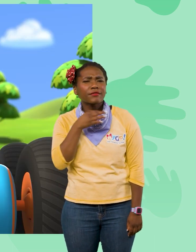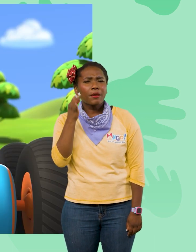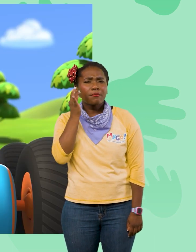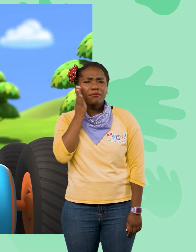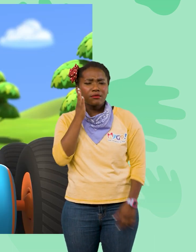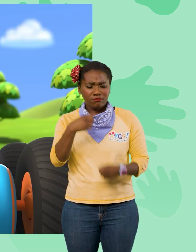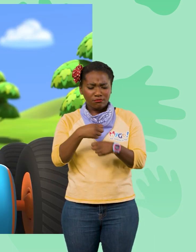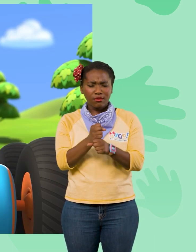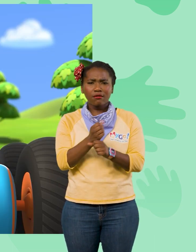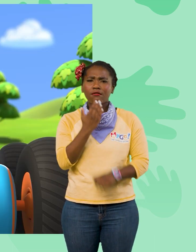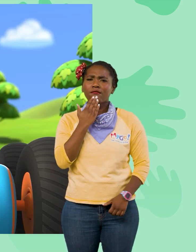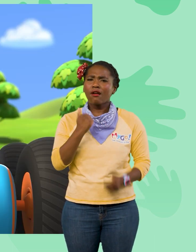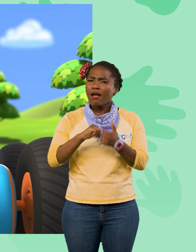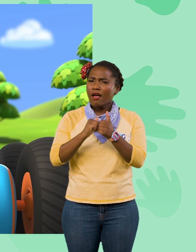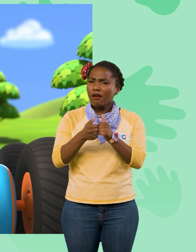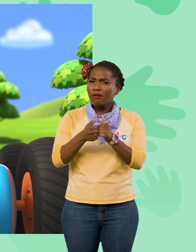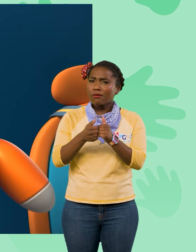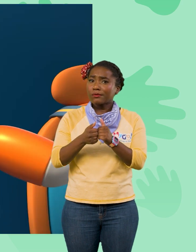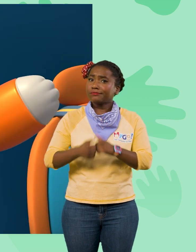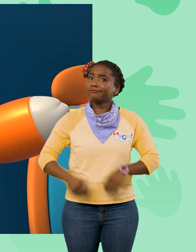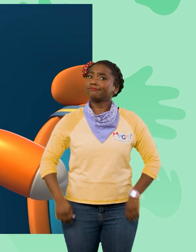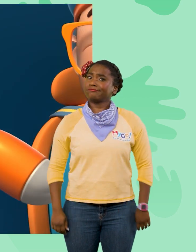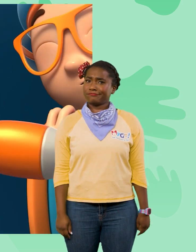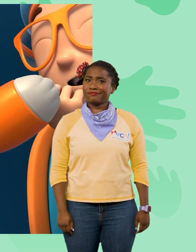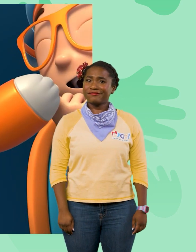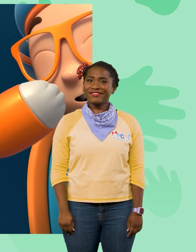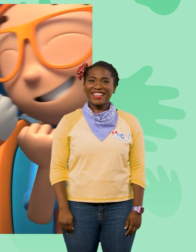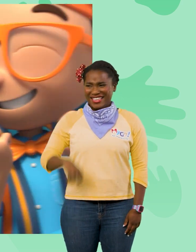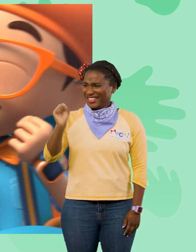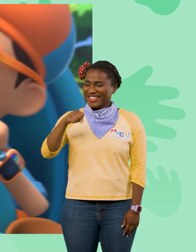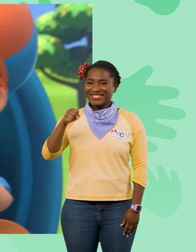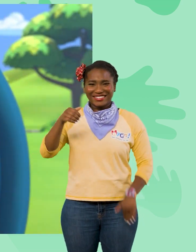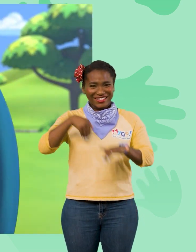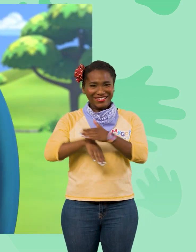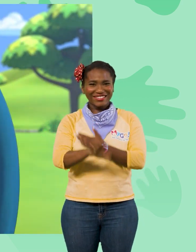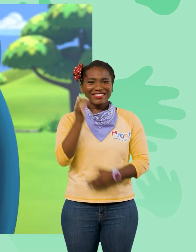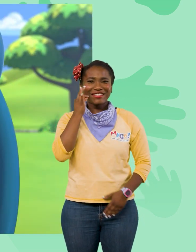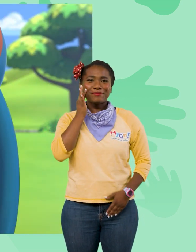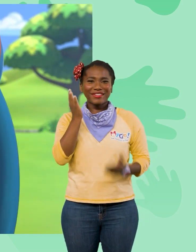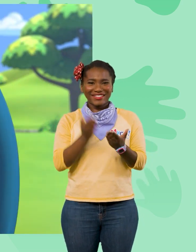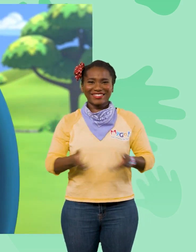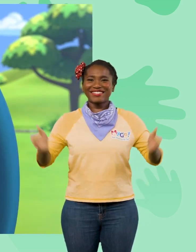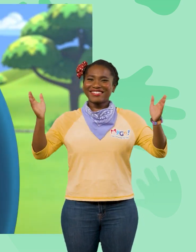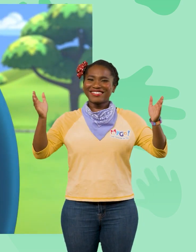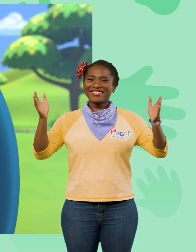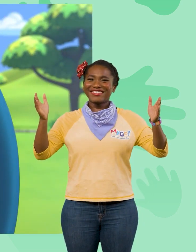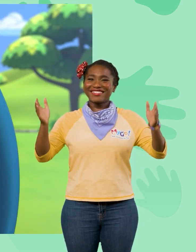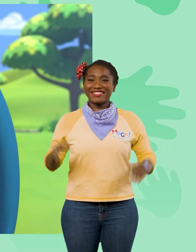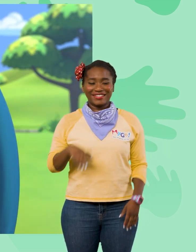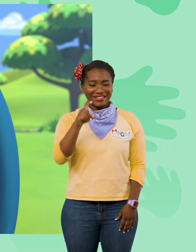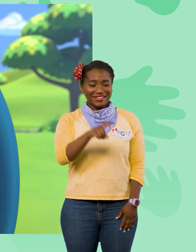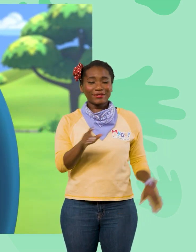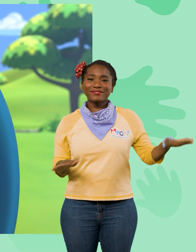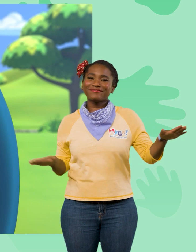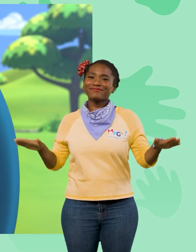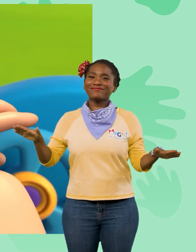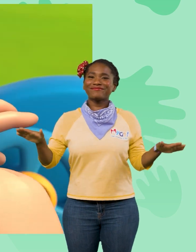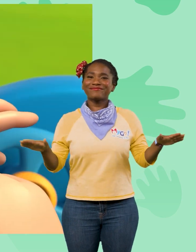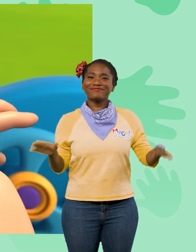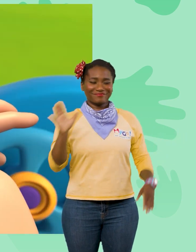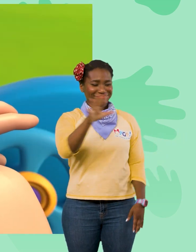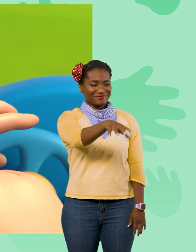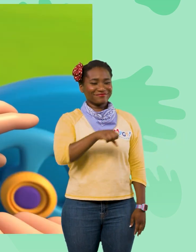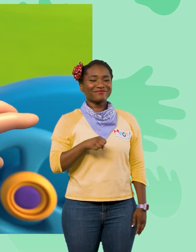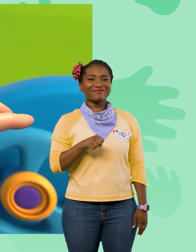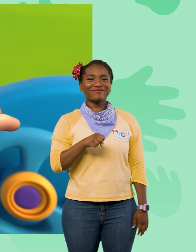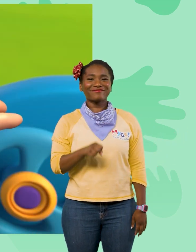wonder, how do bees make honey? Yes, let's go into the beehive. I'm gonna need wings